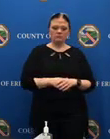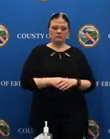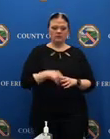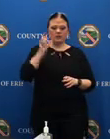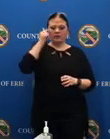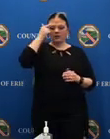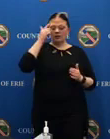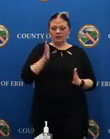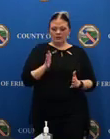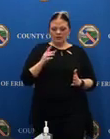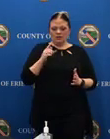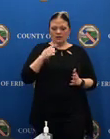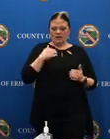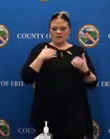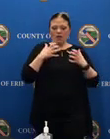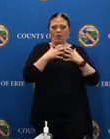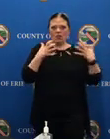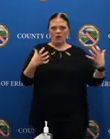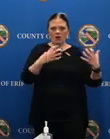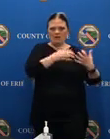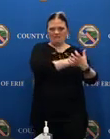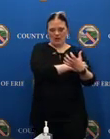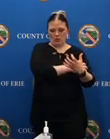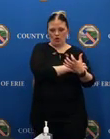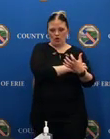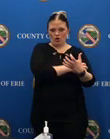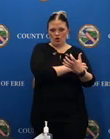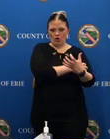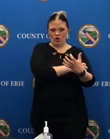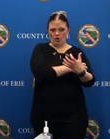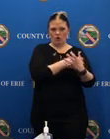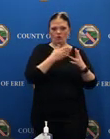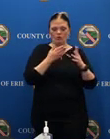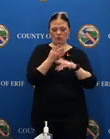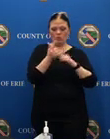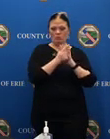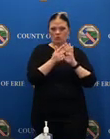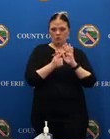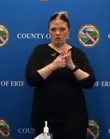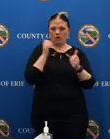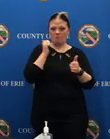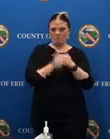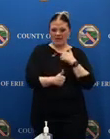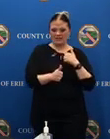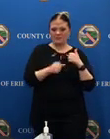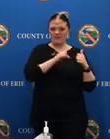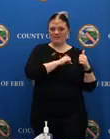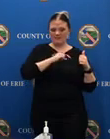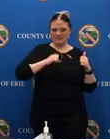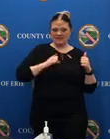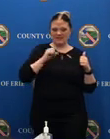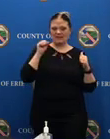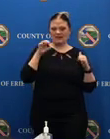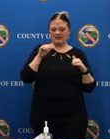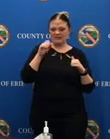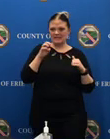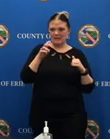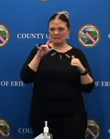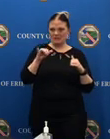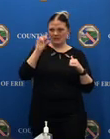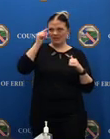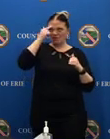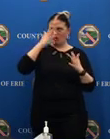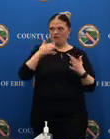The governor has a lot of power. By the statute that was passed by the Assembly and the Senate about a month ago, the governor